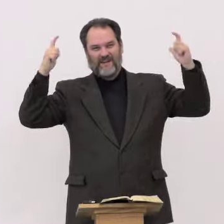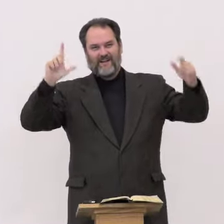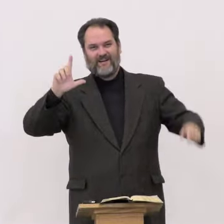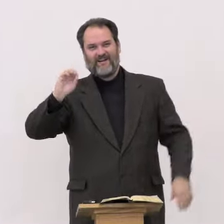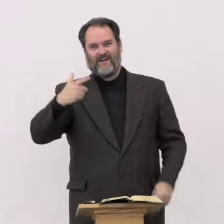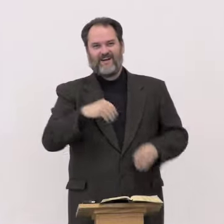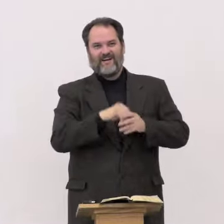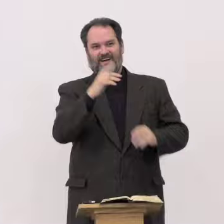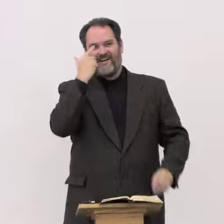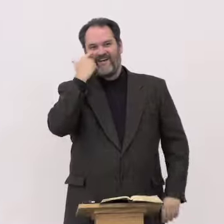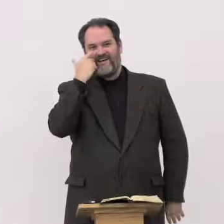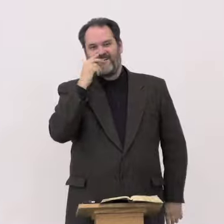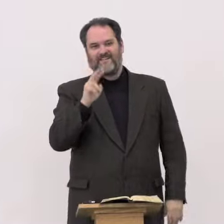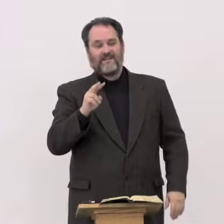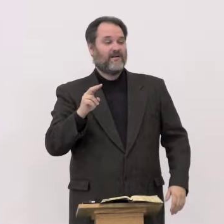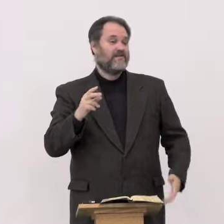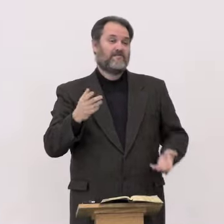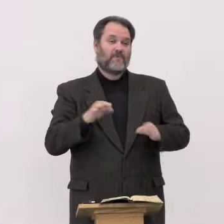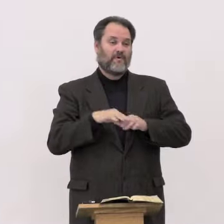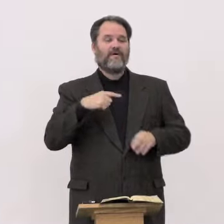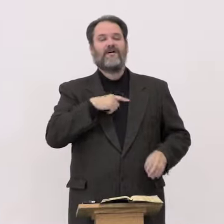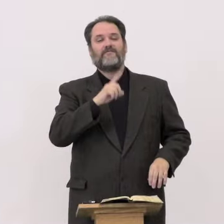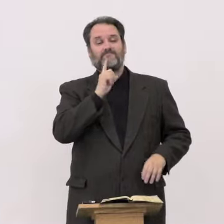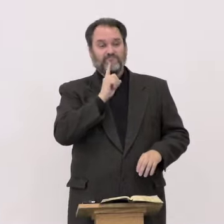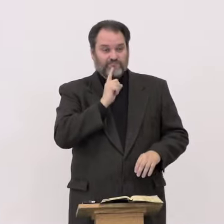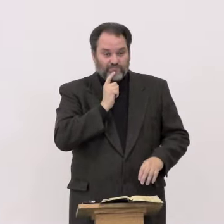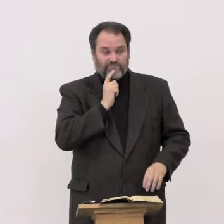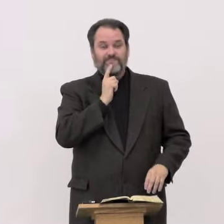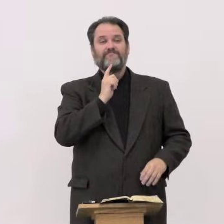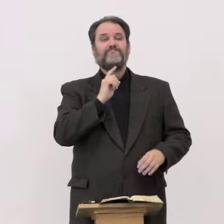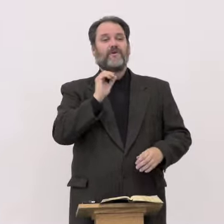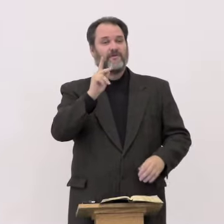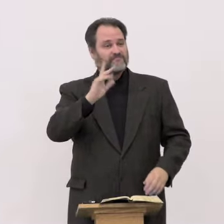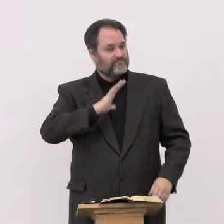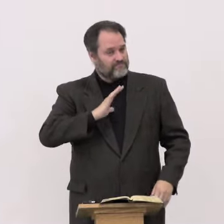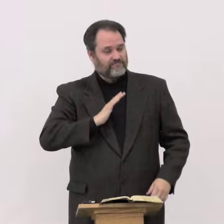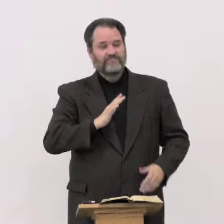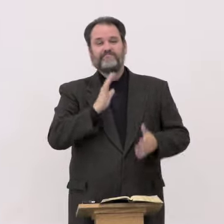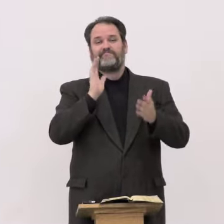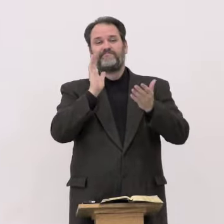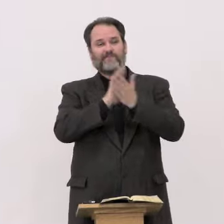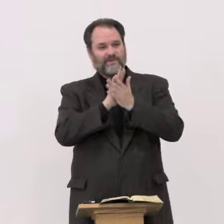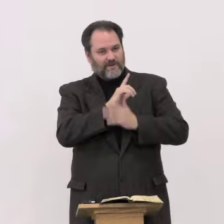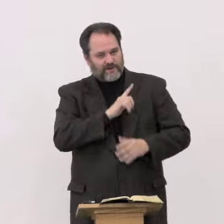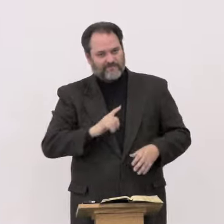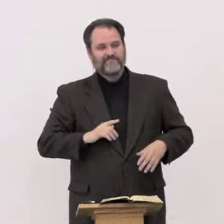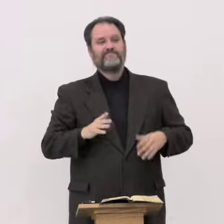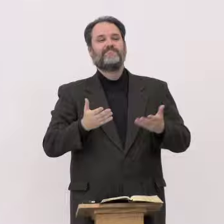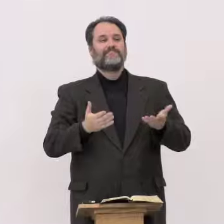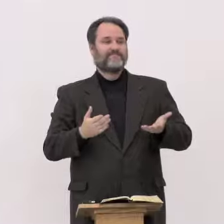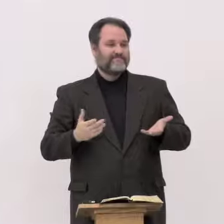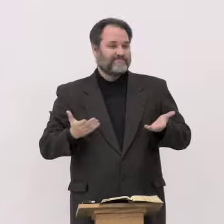And they pick on me with a couple of stuff, I think. But you have a large log in your eye. But I